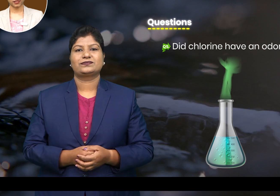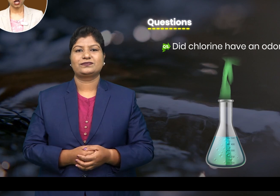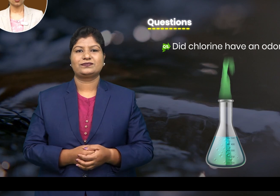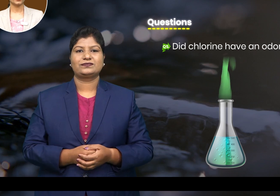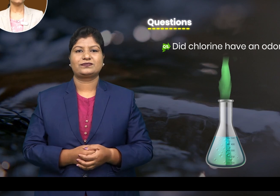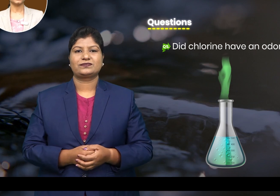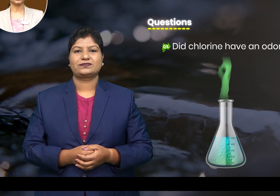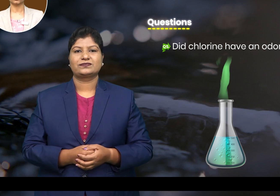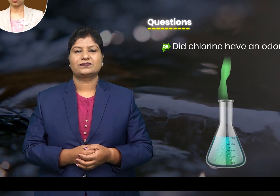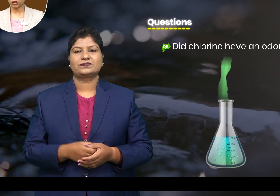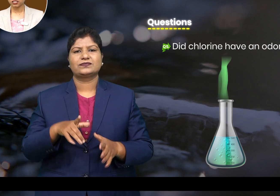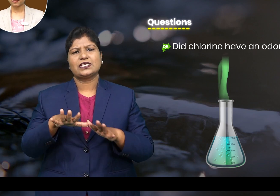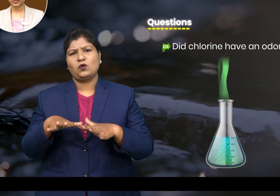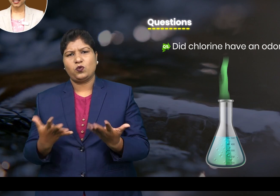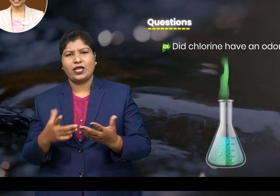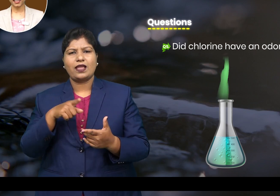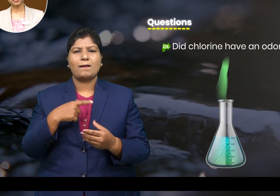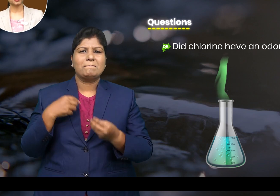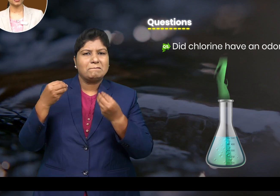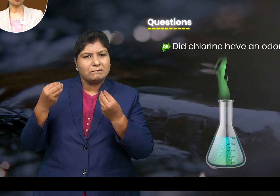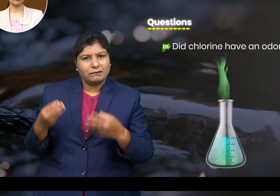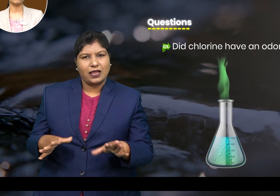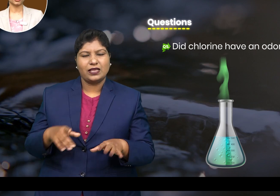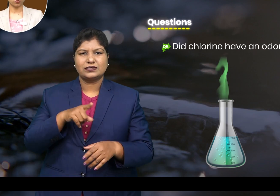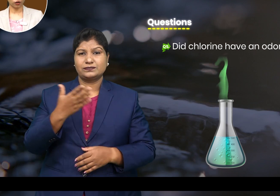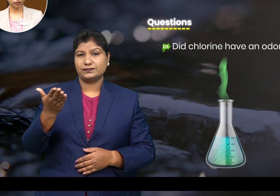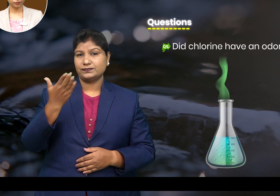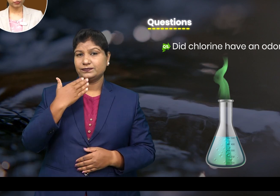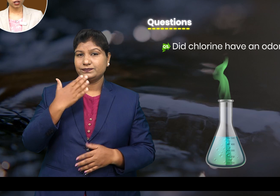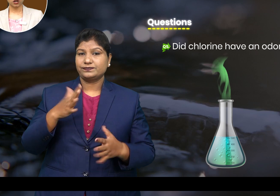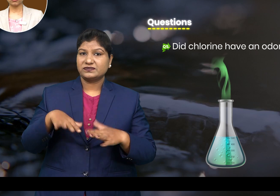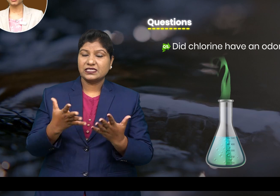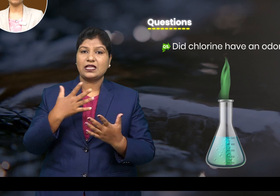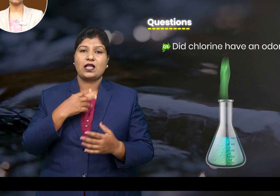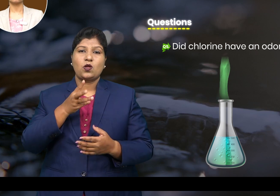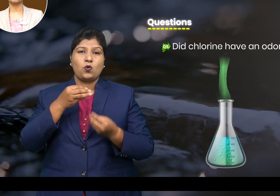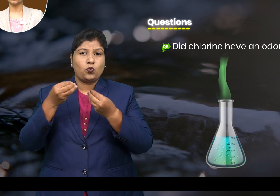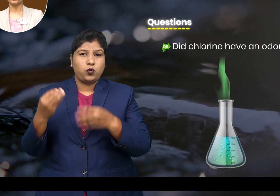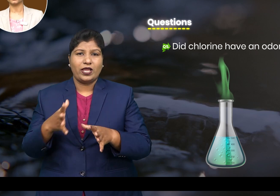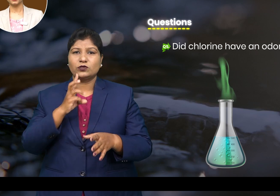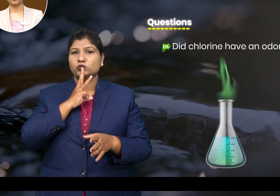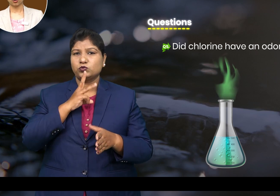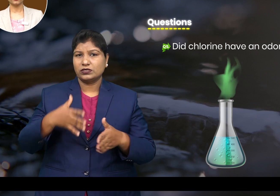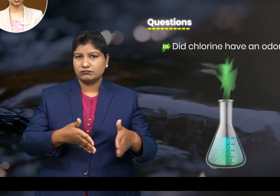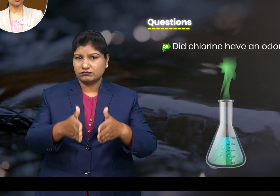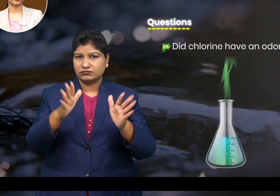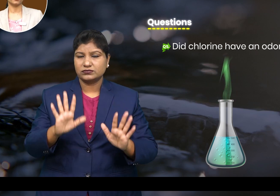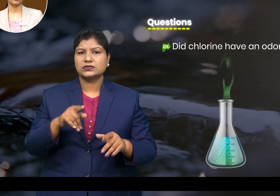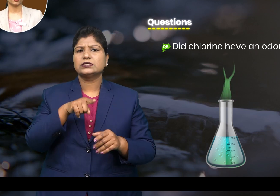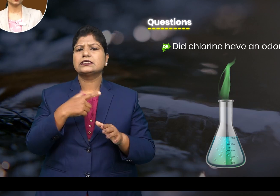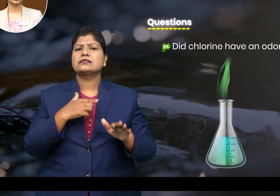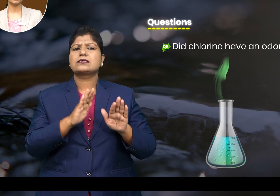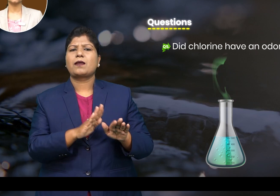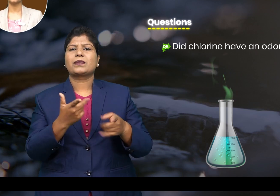Whether it is worse than the smell of wastewater would depend on the purity of the